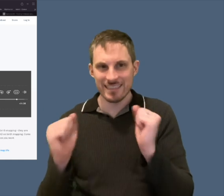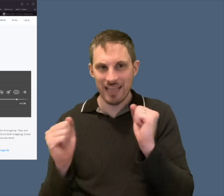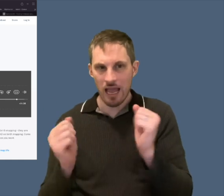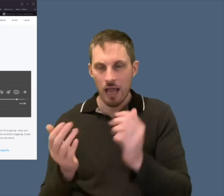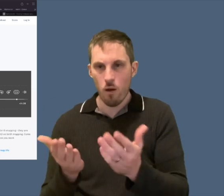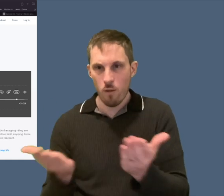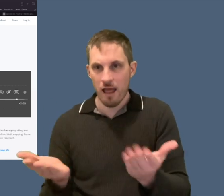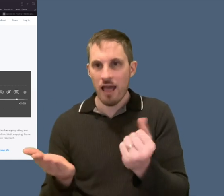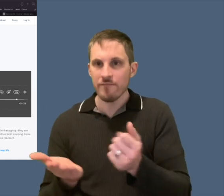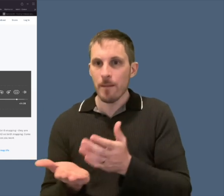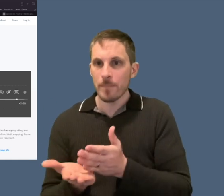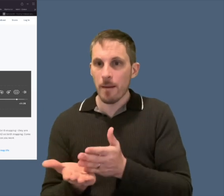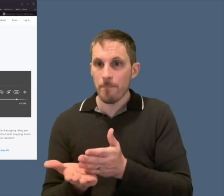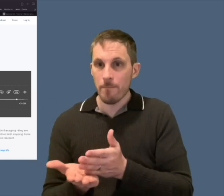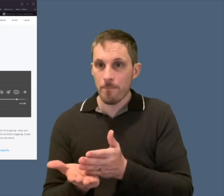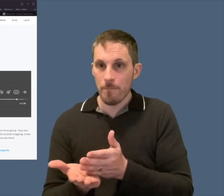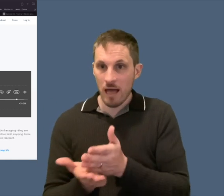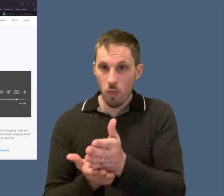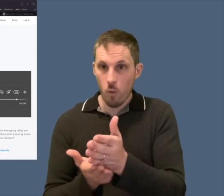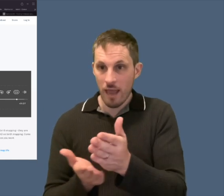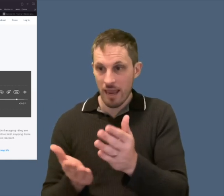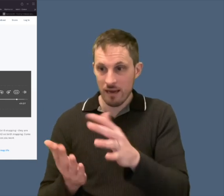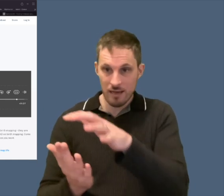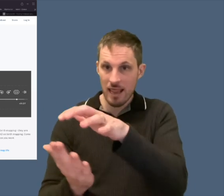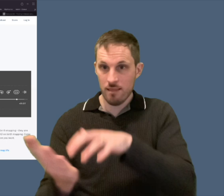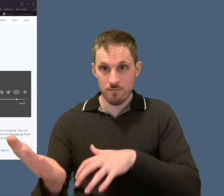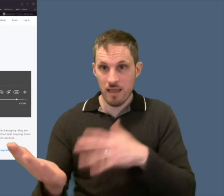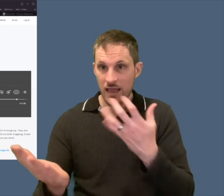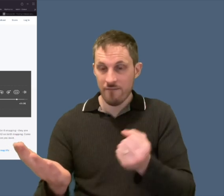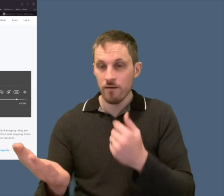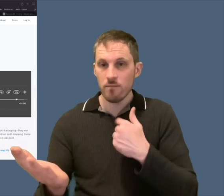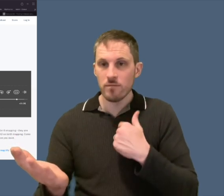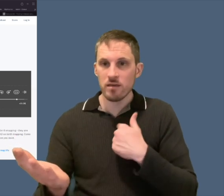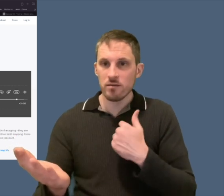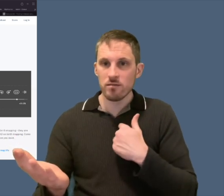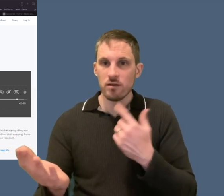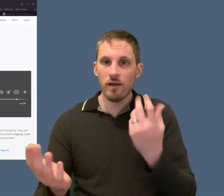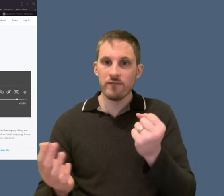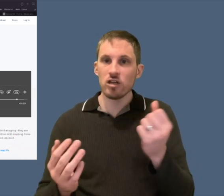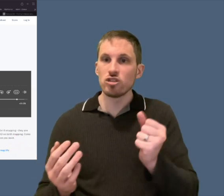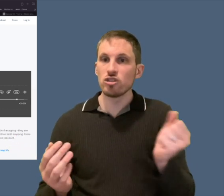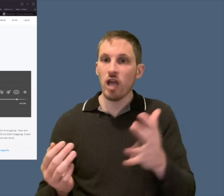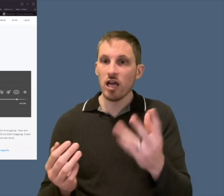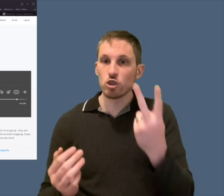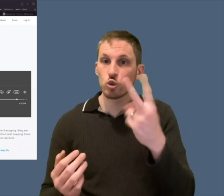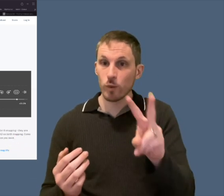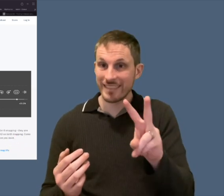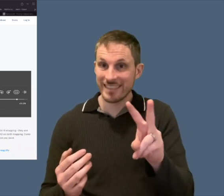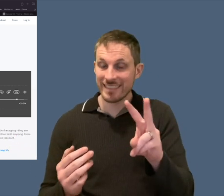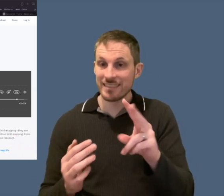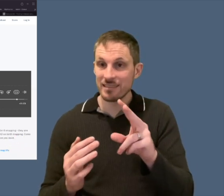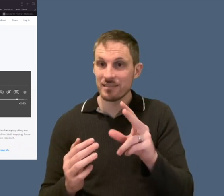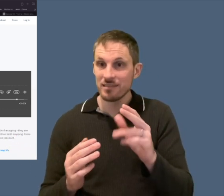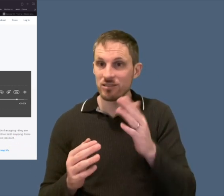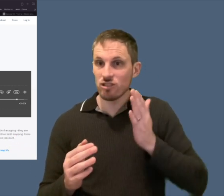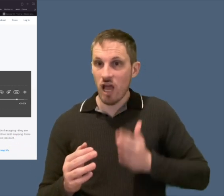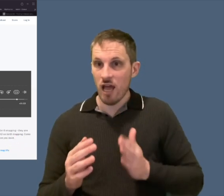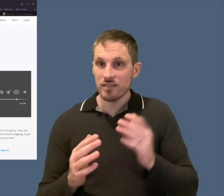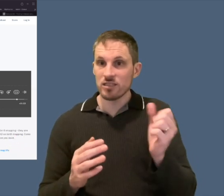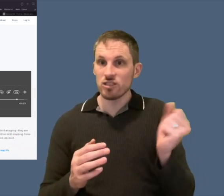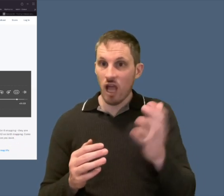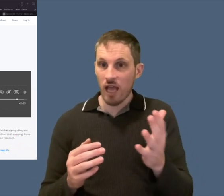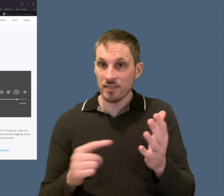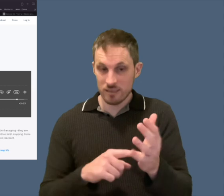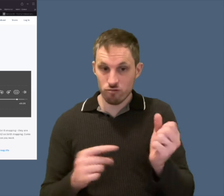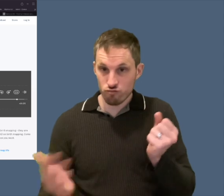the pathways all laid out there, and you roll a 20-sided dice. And you roll the 20-sided dice, and it